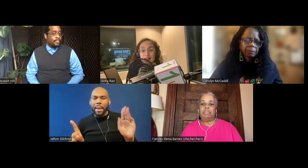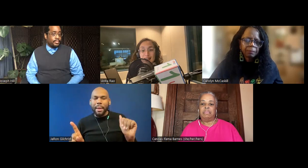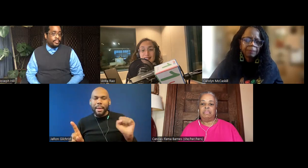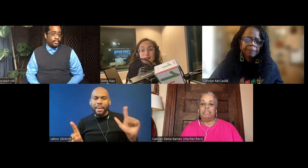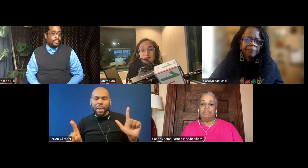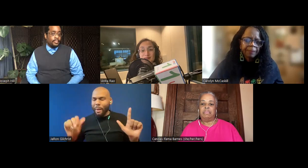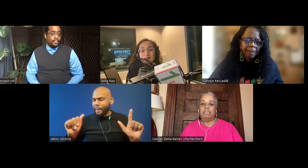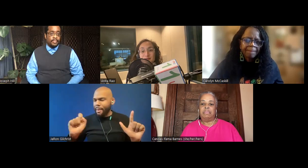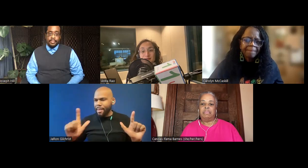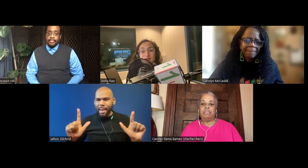ASL?